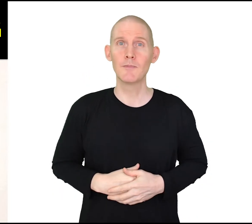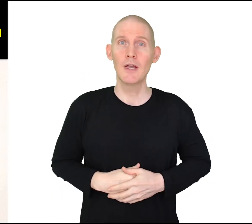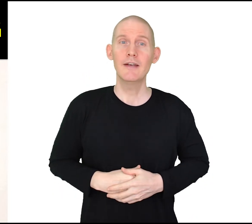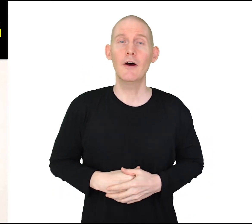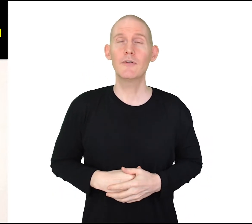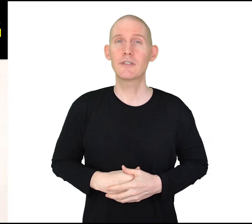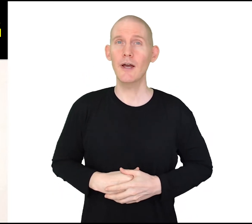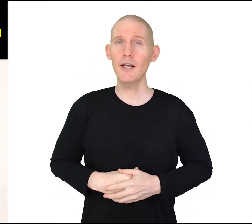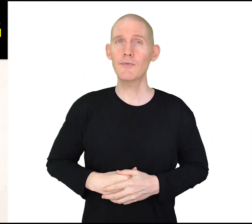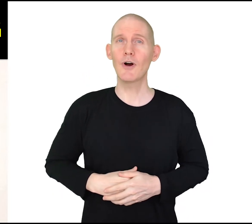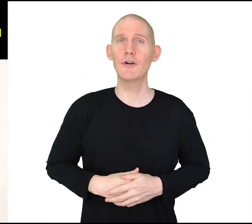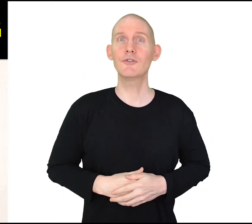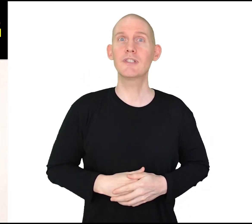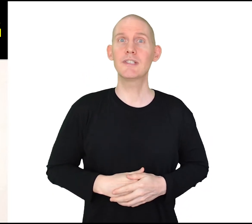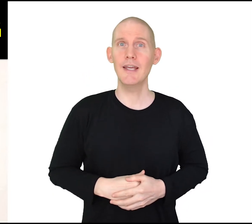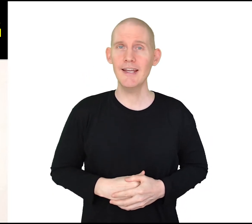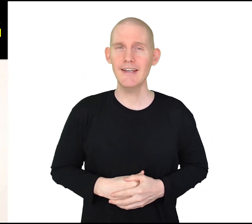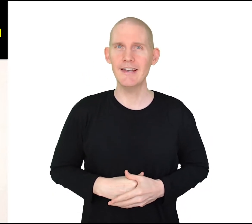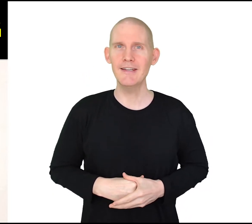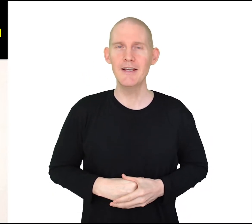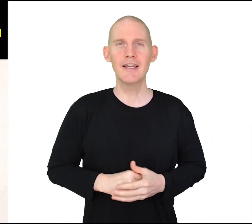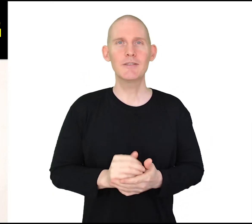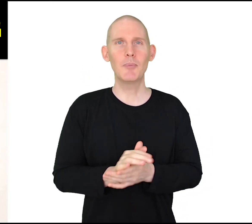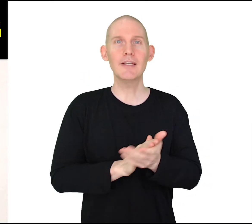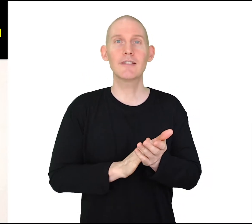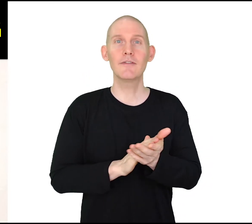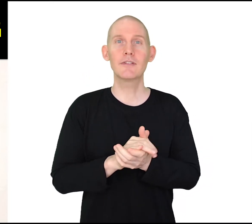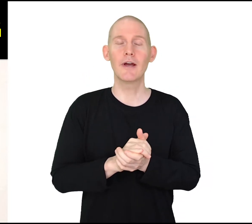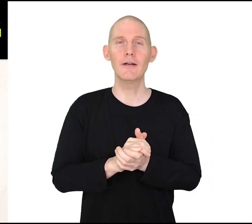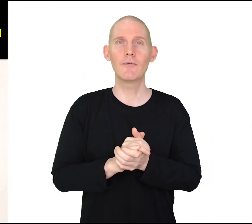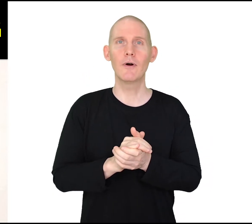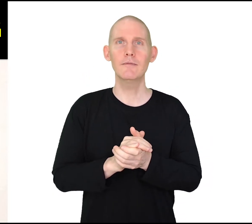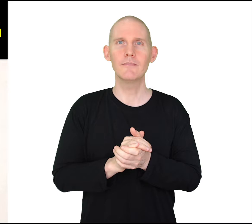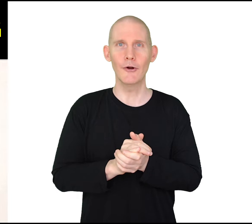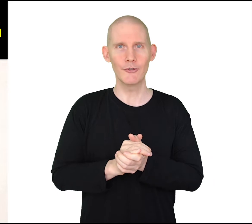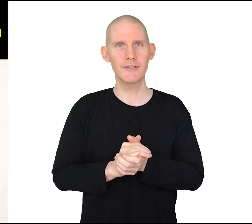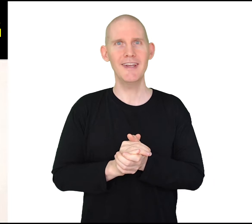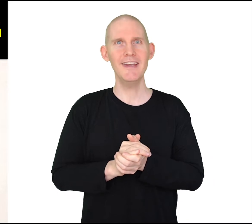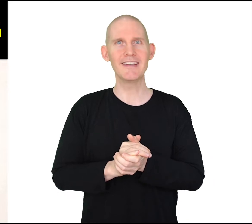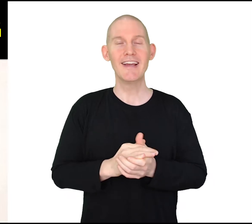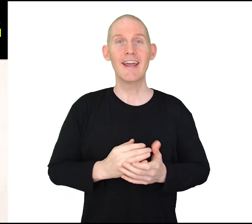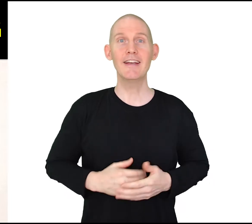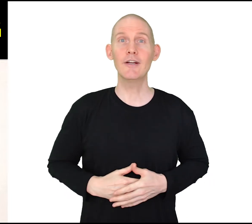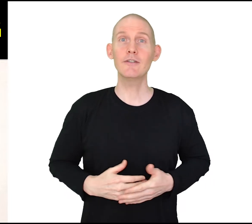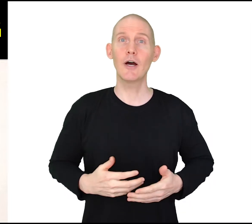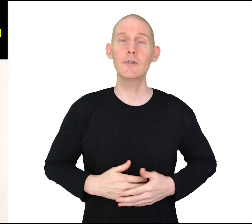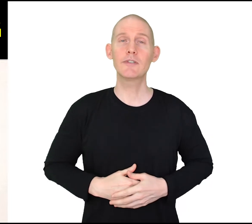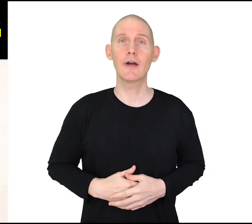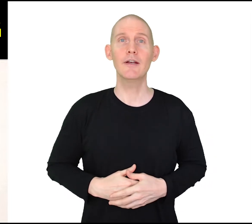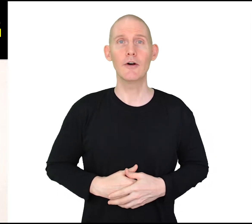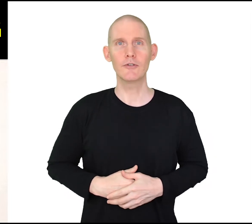Now, the sign for understanding is based on the sign for understand. And here's how we sign